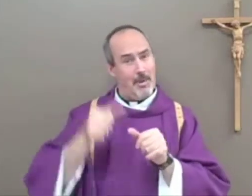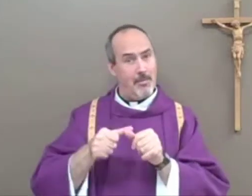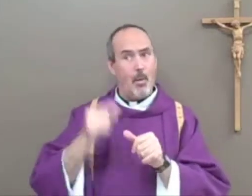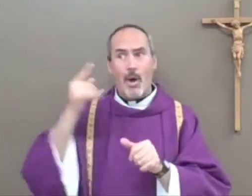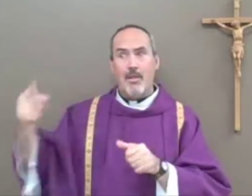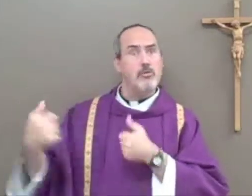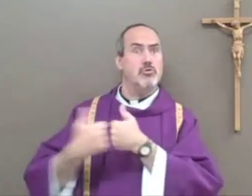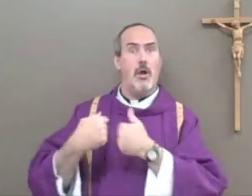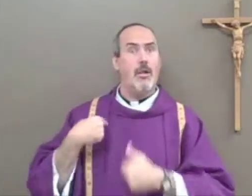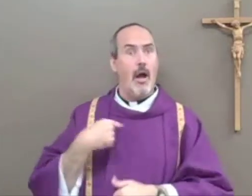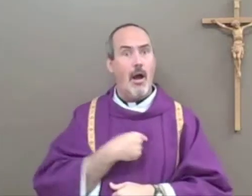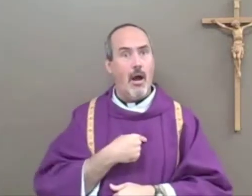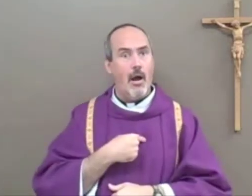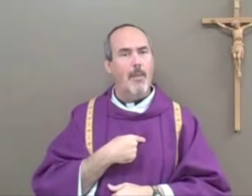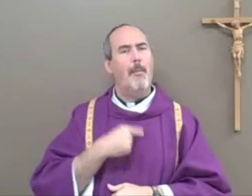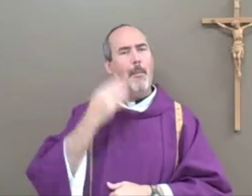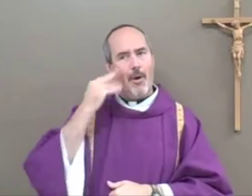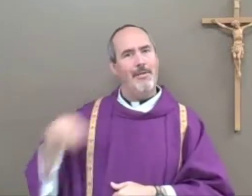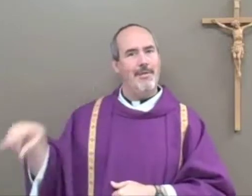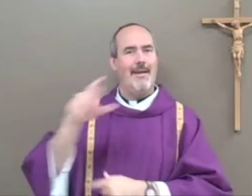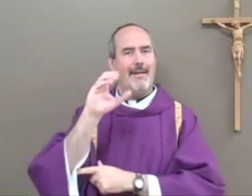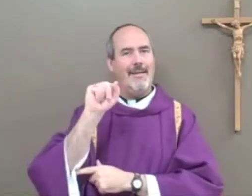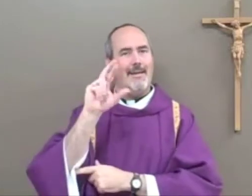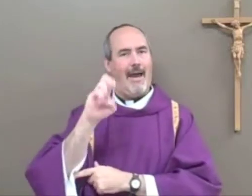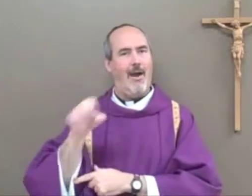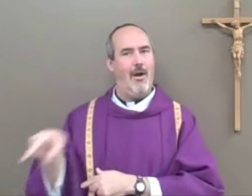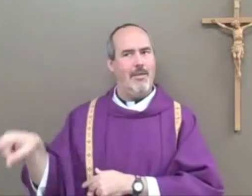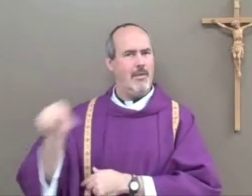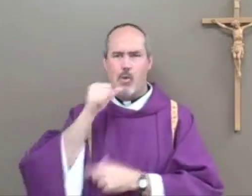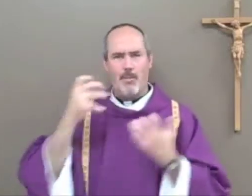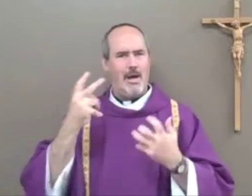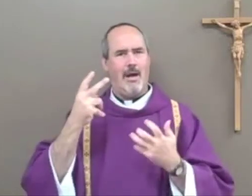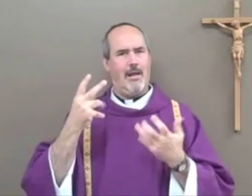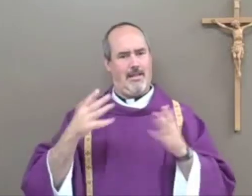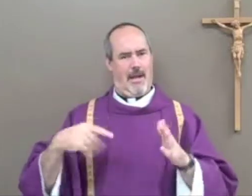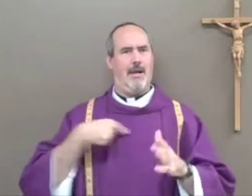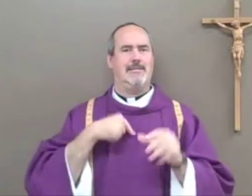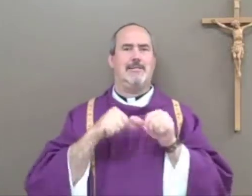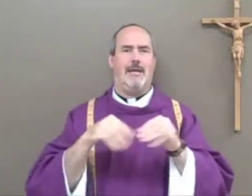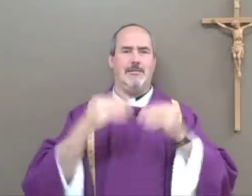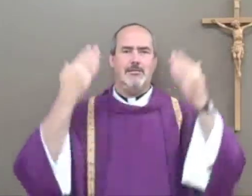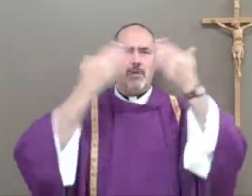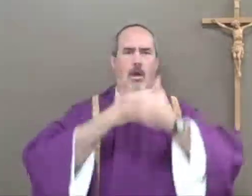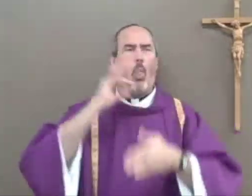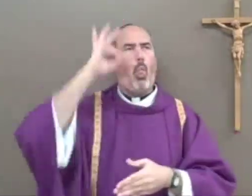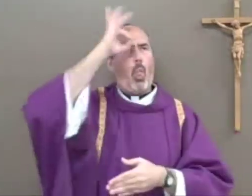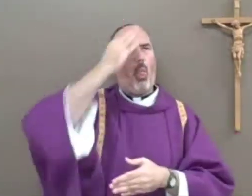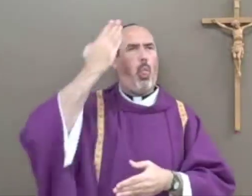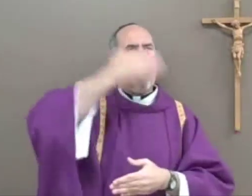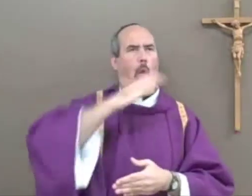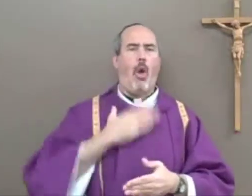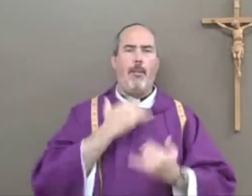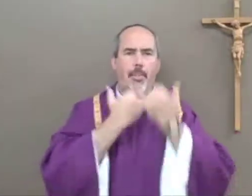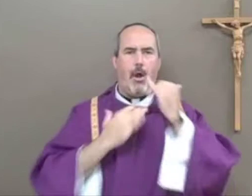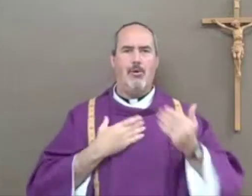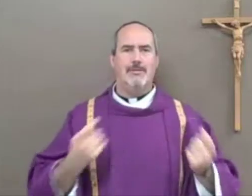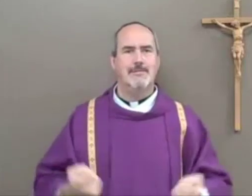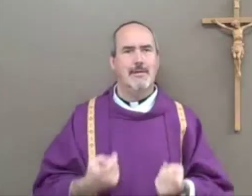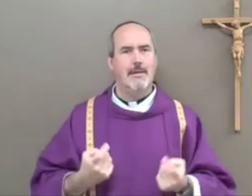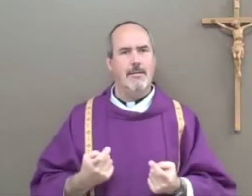get defensive. But they're challenging us or criticizing us because they care, because they don't want us to continue living